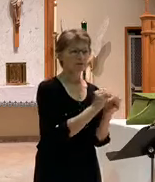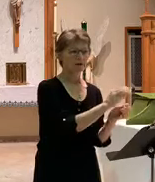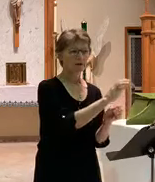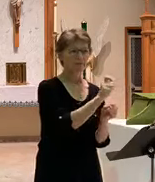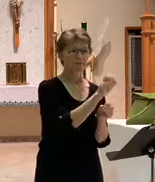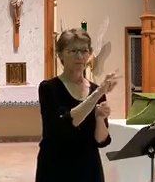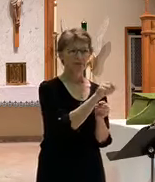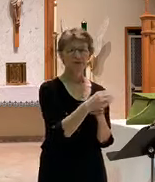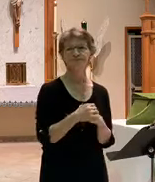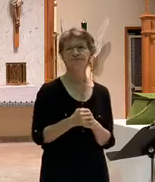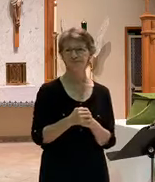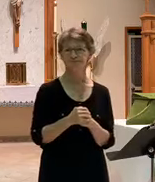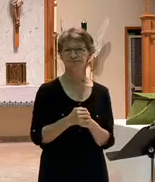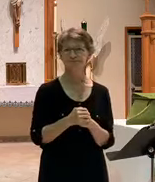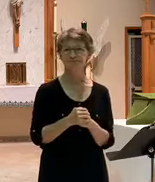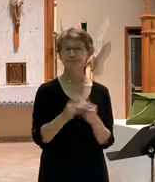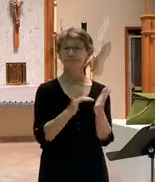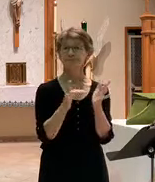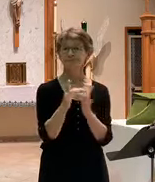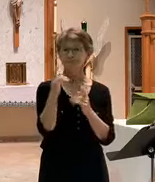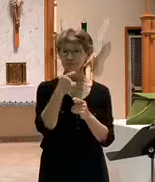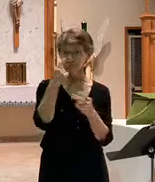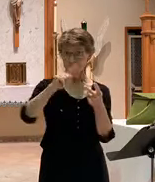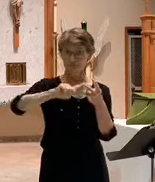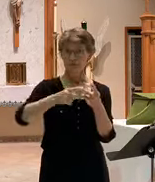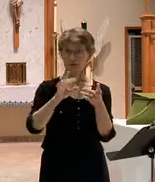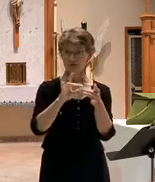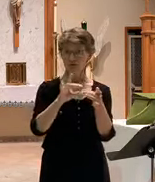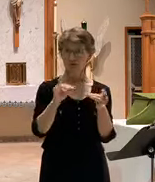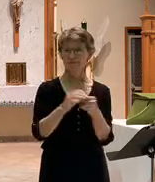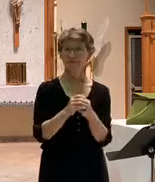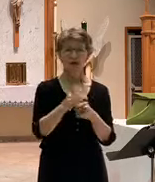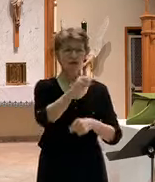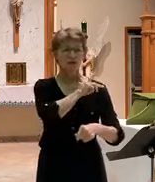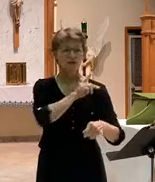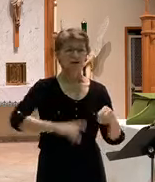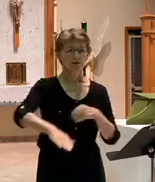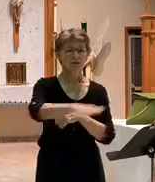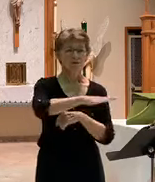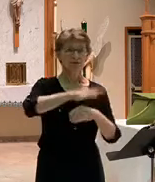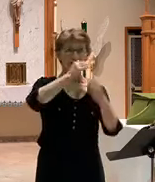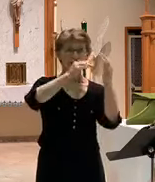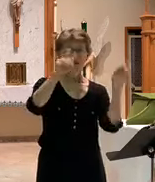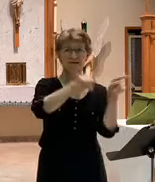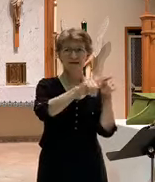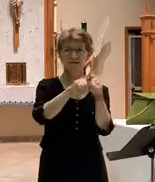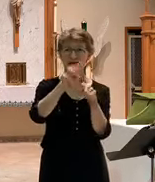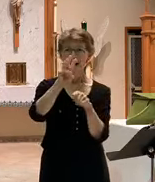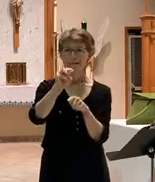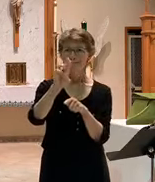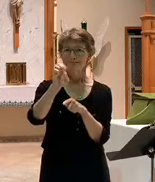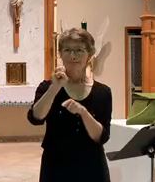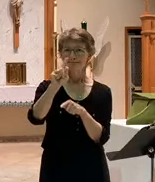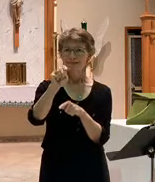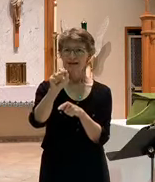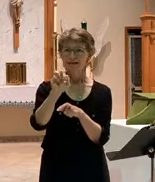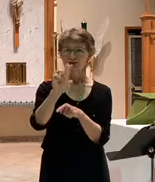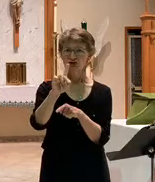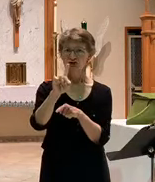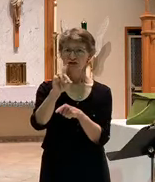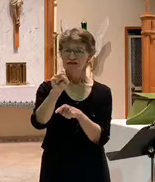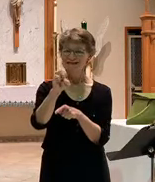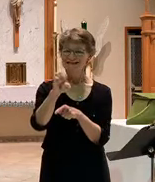He proposed another parable to them. 'The kingdom of heaven is like a mustard seed that a person took and sowed in a